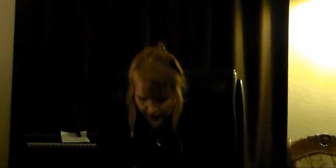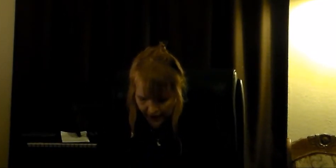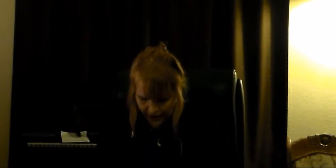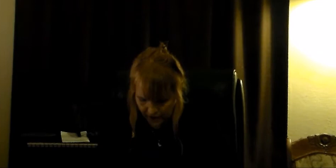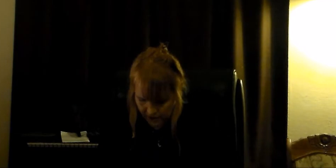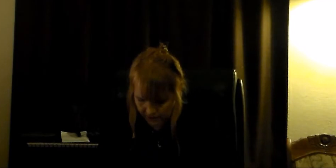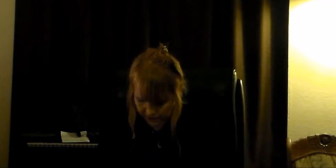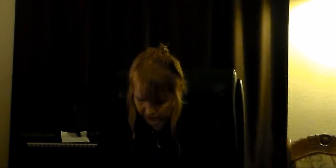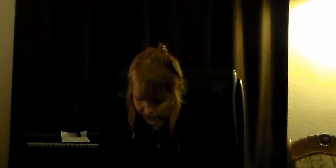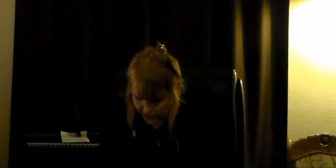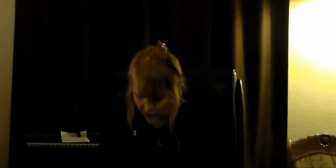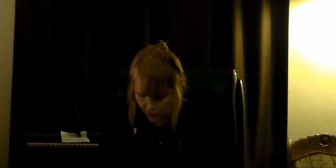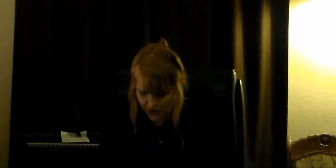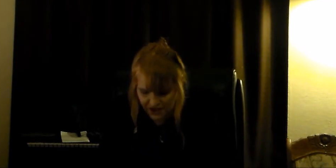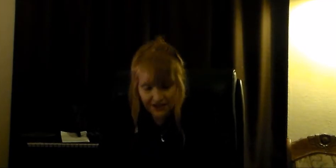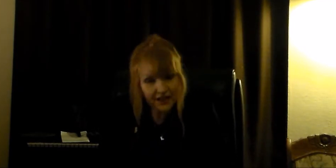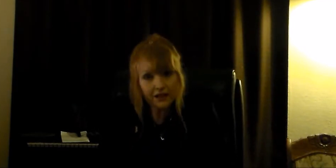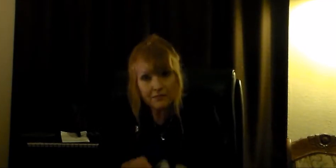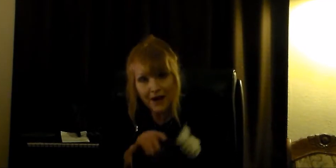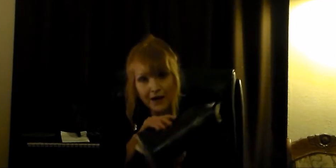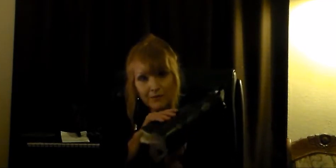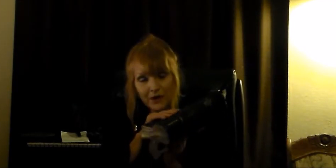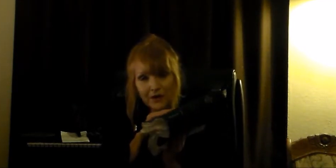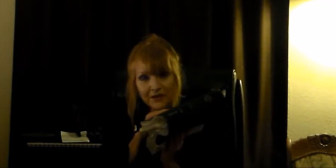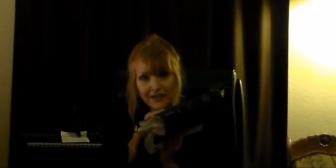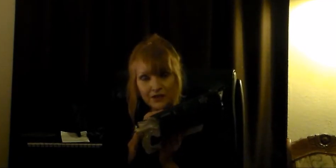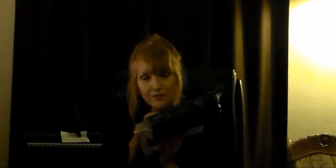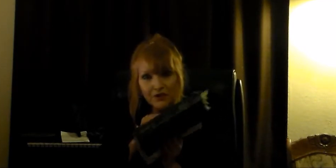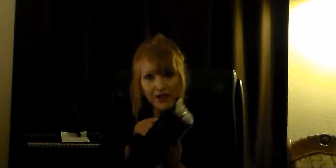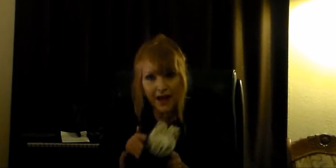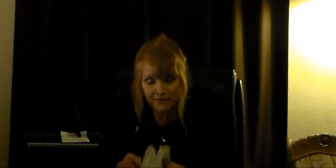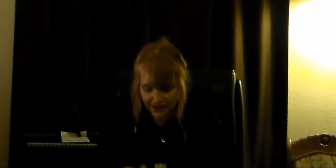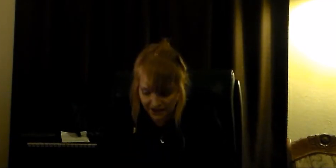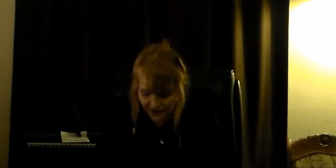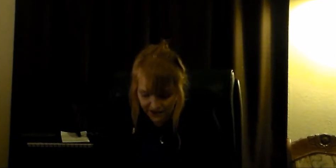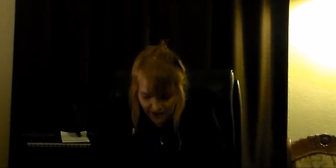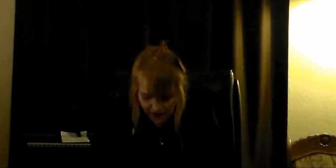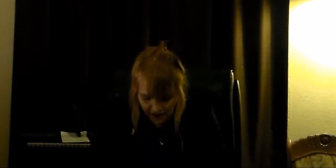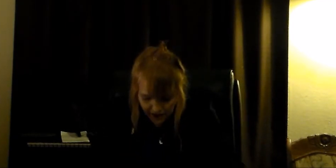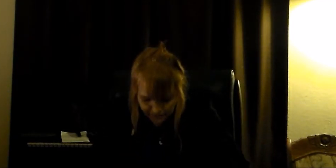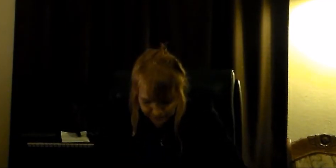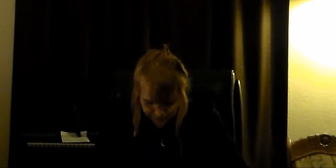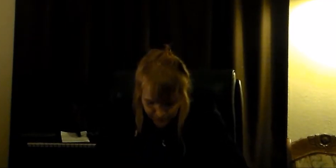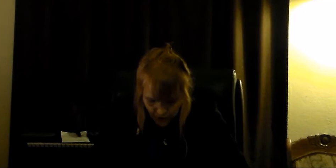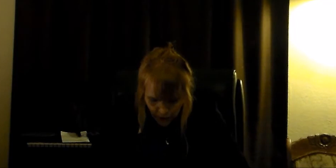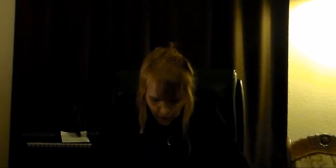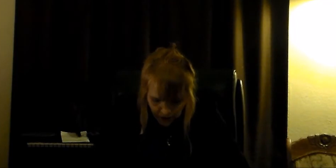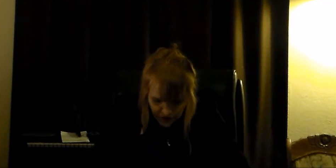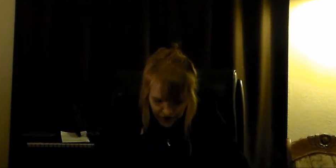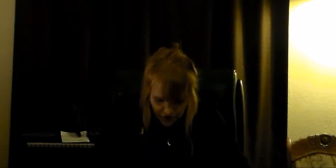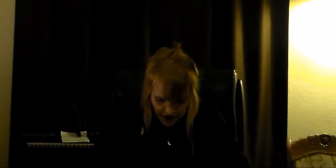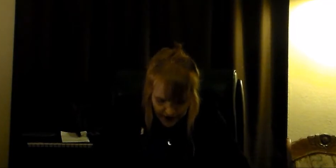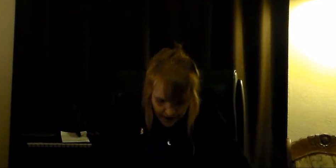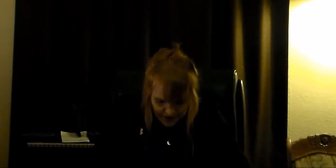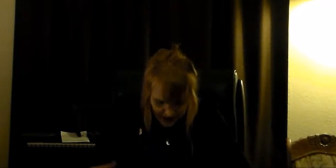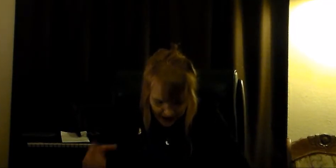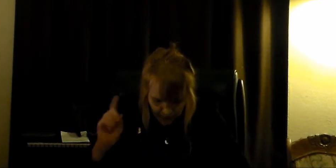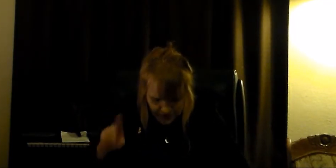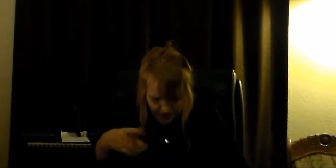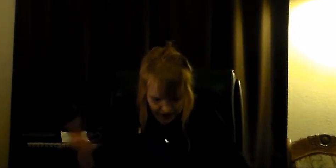Okay. Which is at the end of the Bible, tells what's going to happen at the end of time when Jesus Christ comes again. We studied